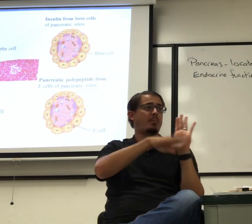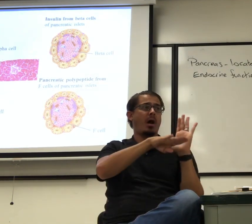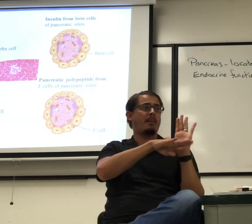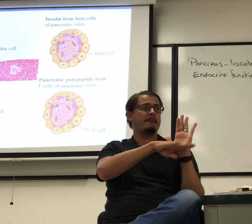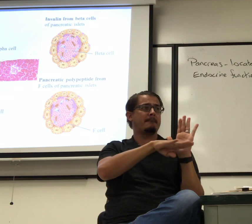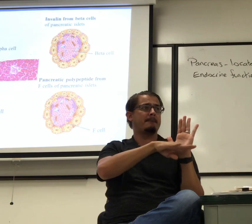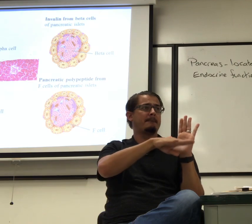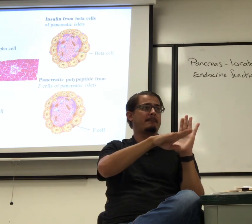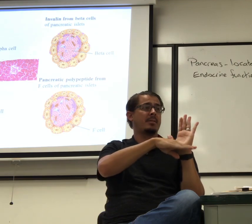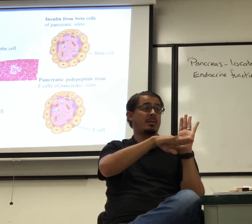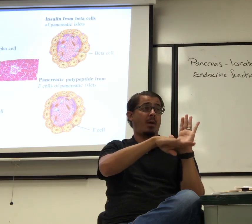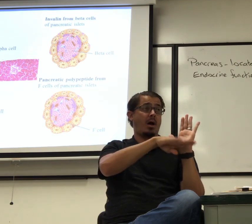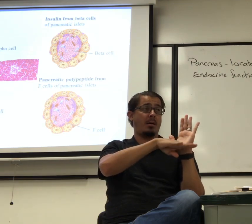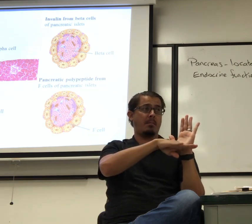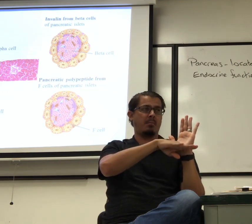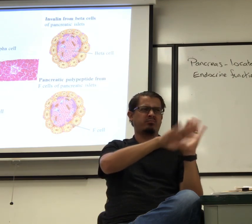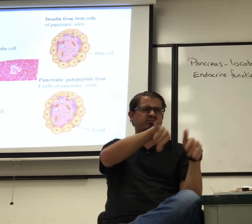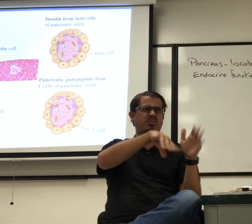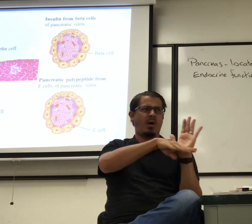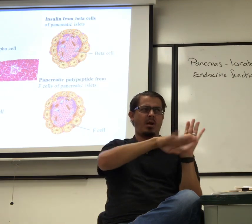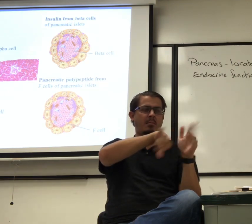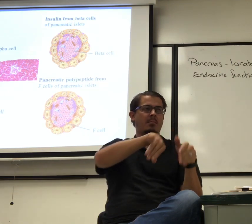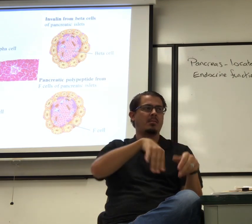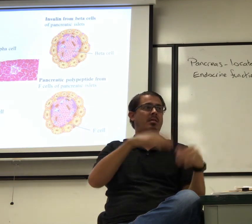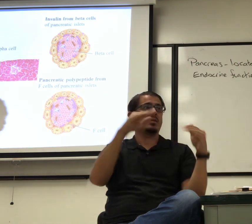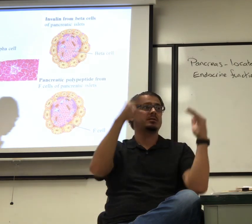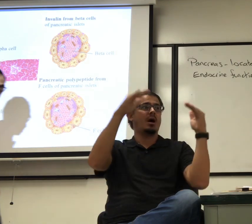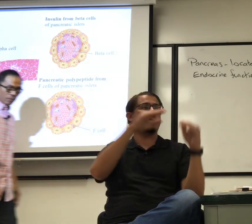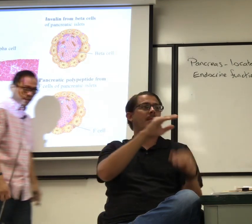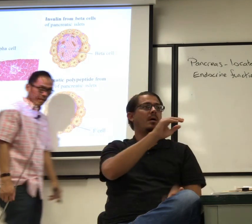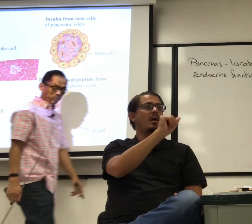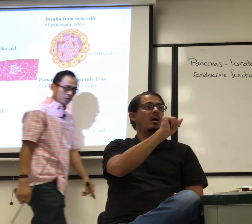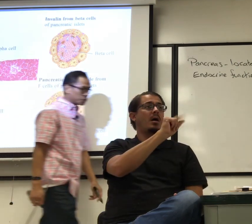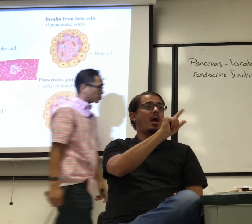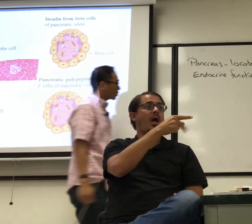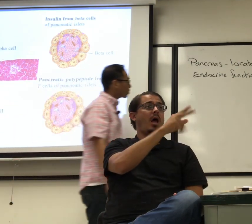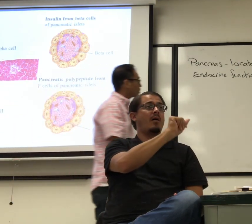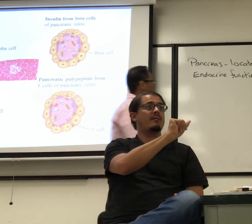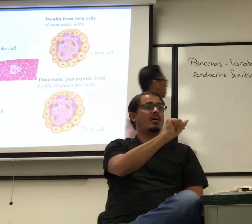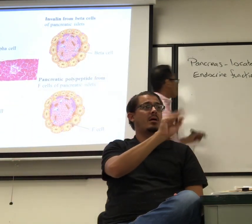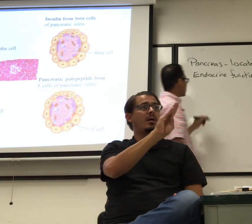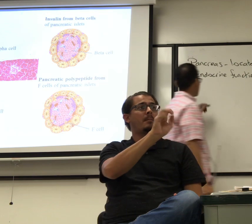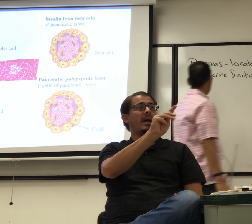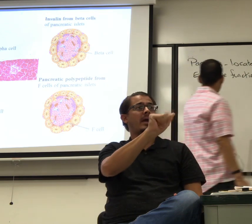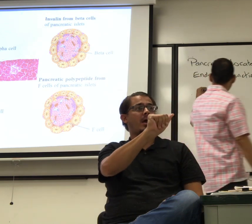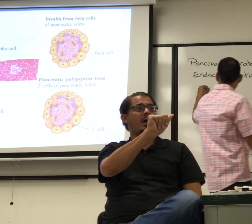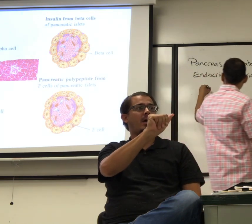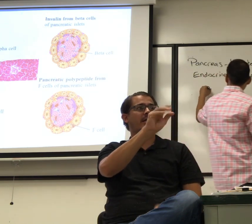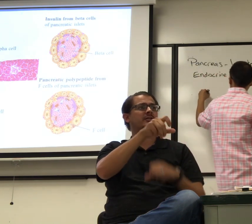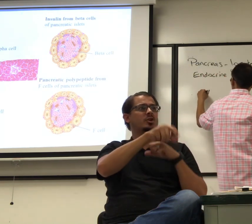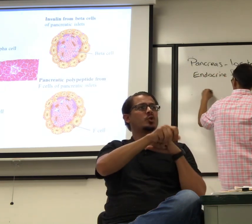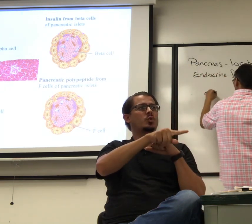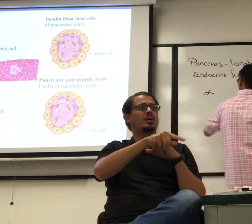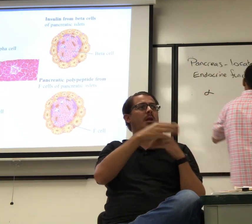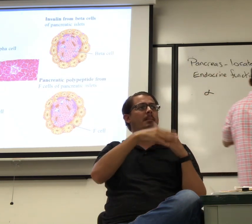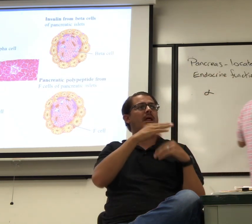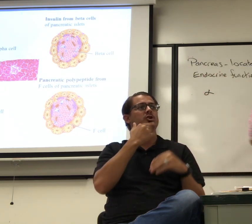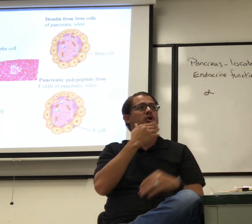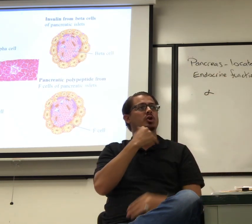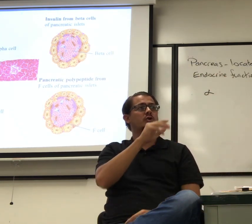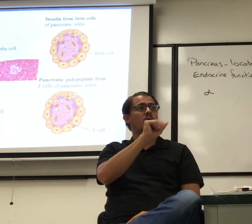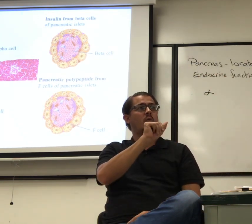on. Let's just talk about two cell types. Don't worry about the ones on the bottom. Worry about alpha beta. Those